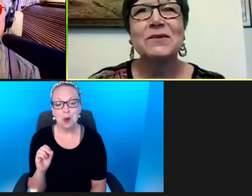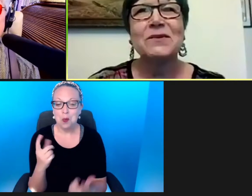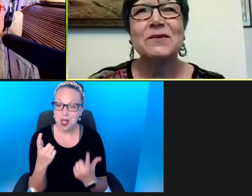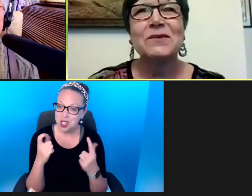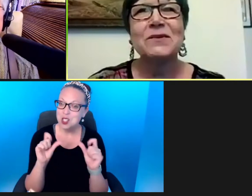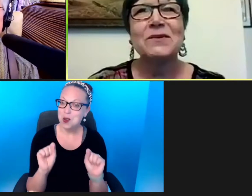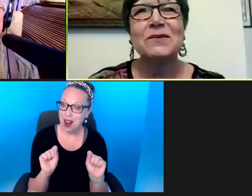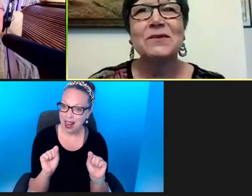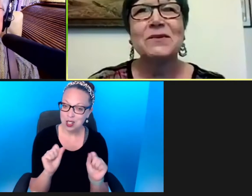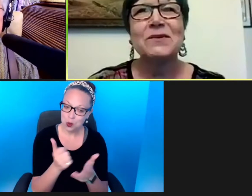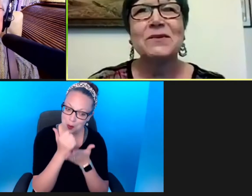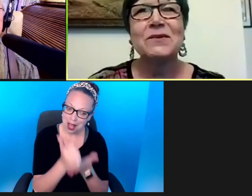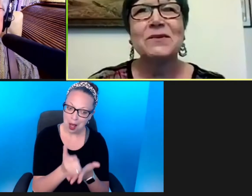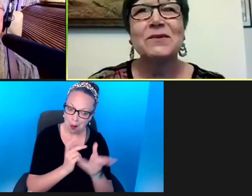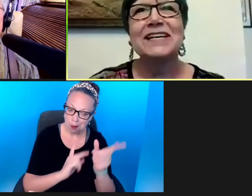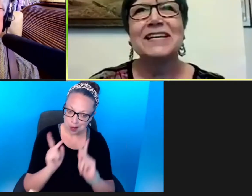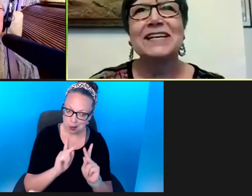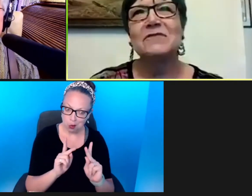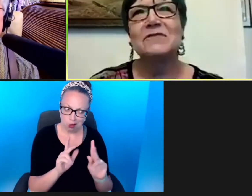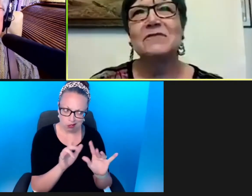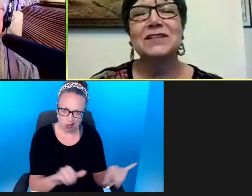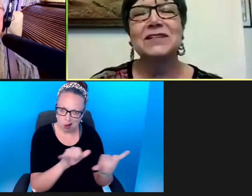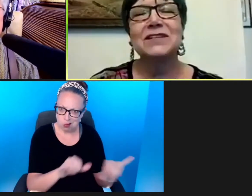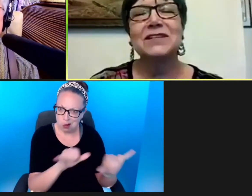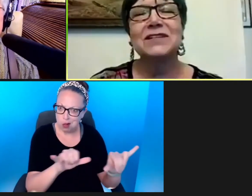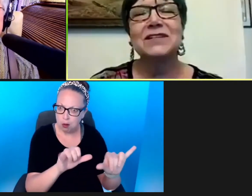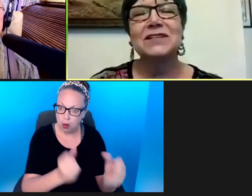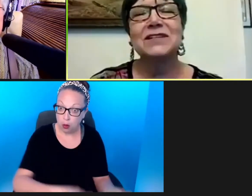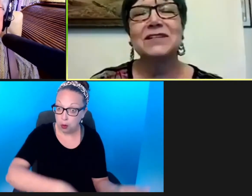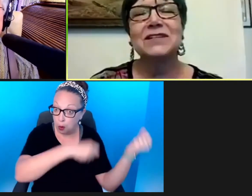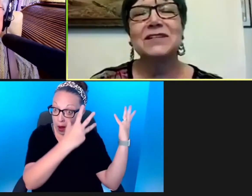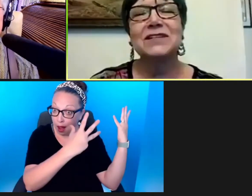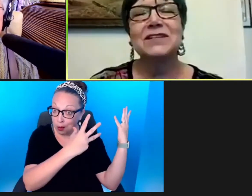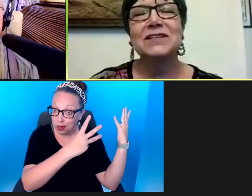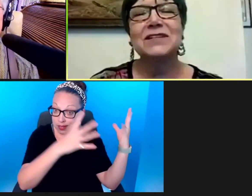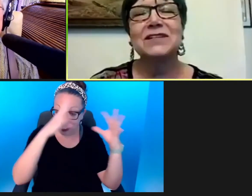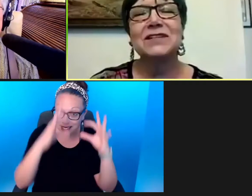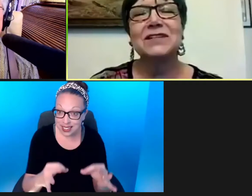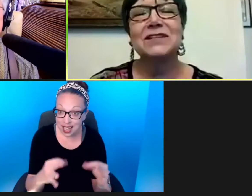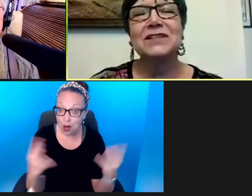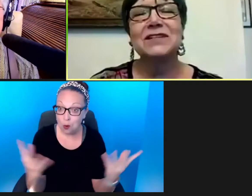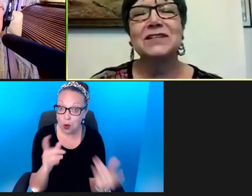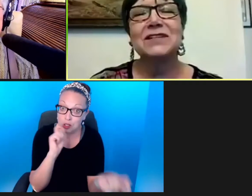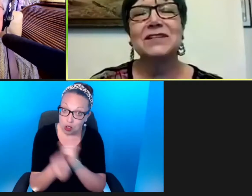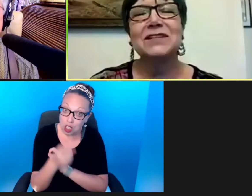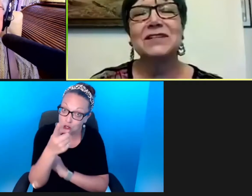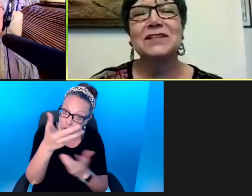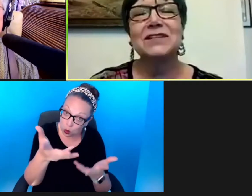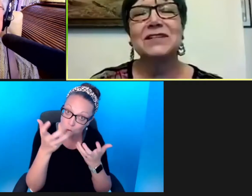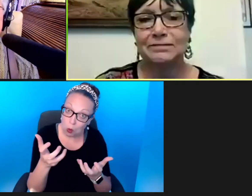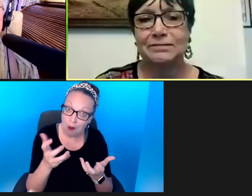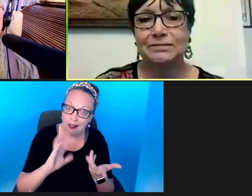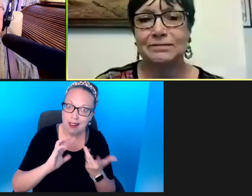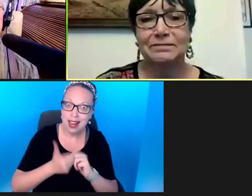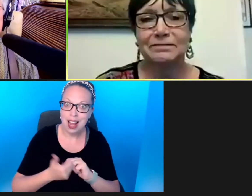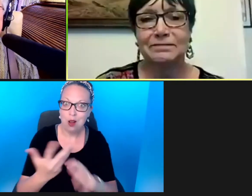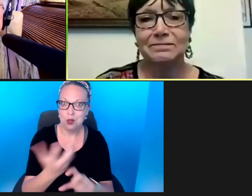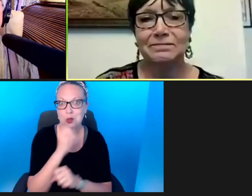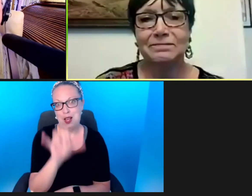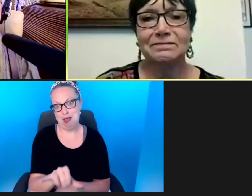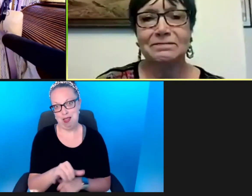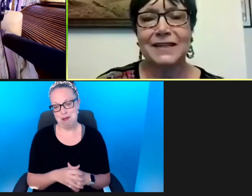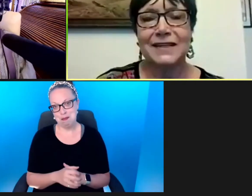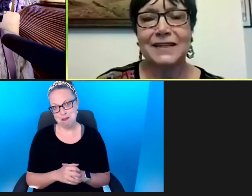attempted very sincerely to help people decide what were the changes they wanted to make in their lives.